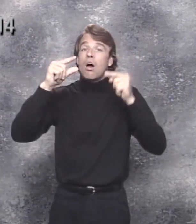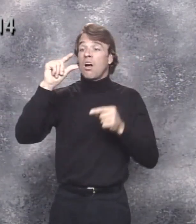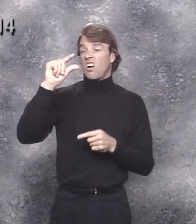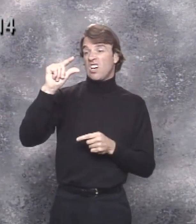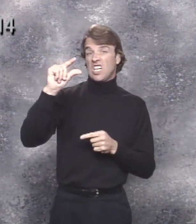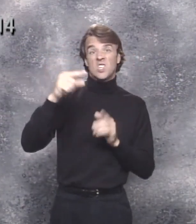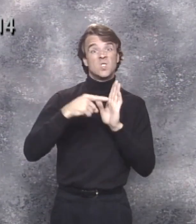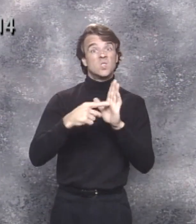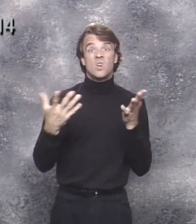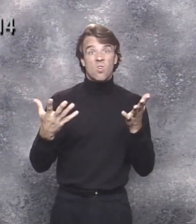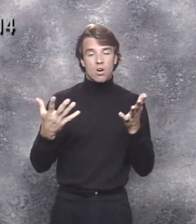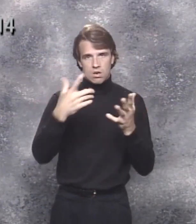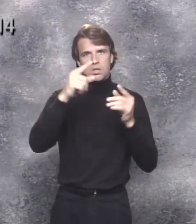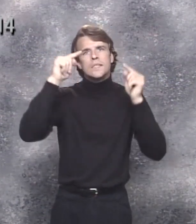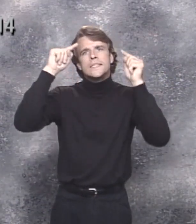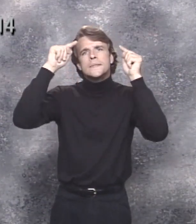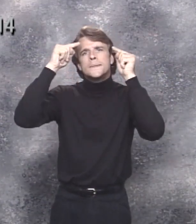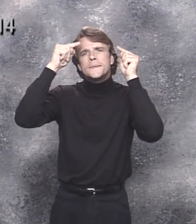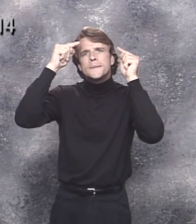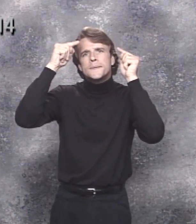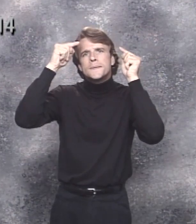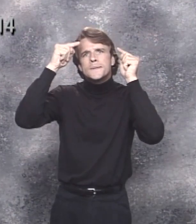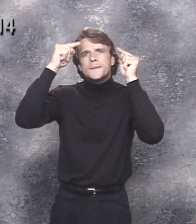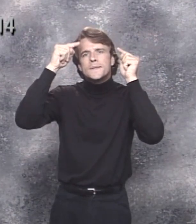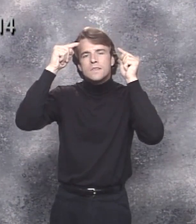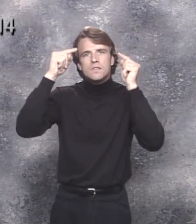headache. A small headache.